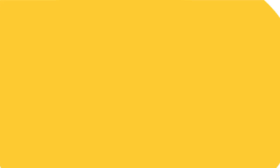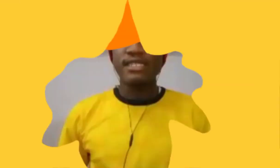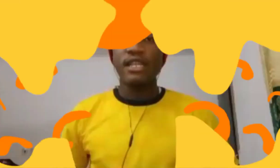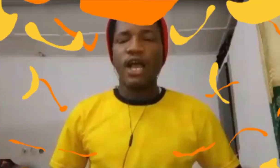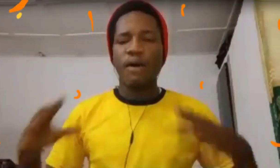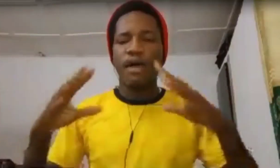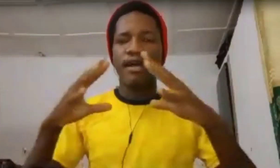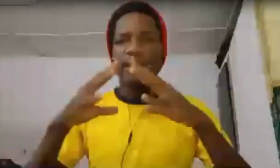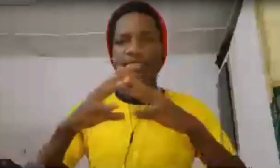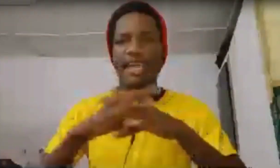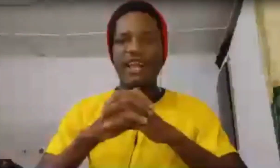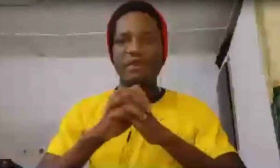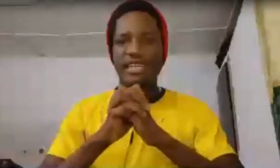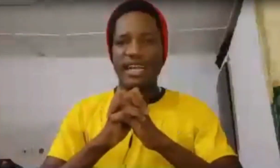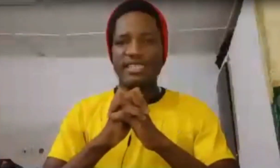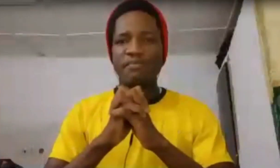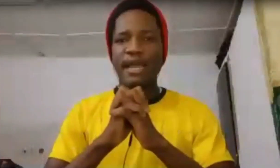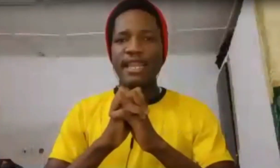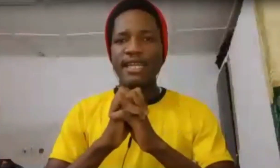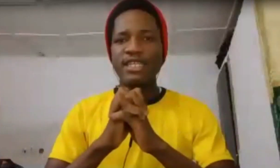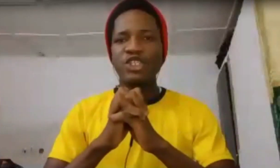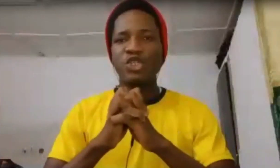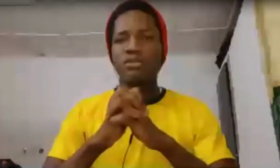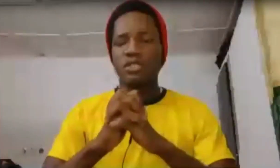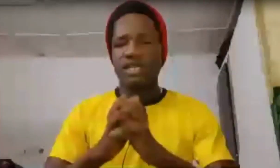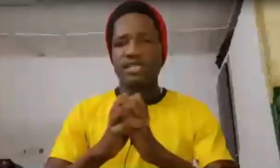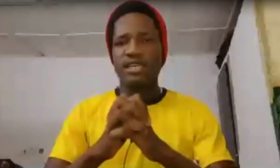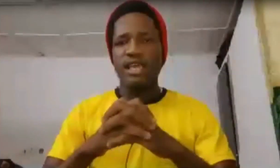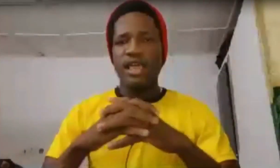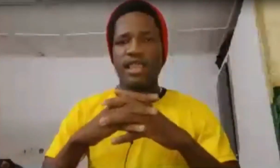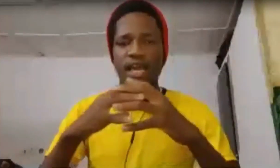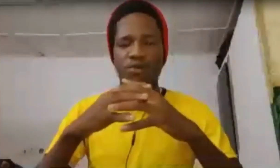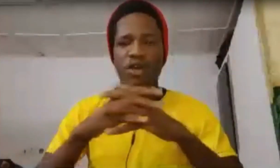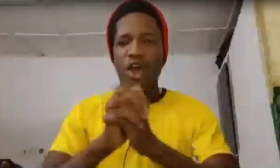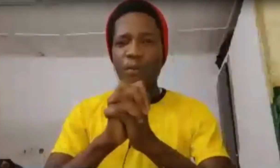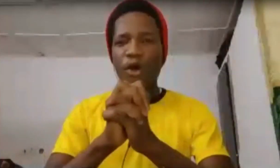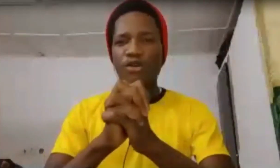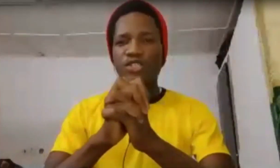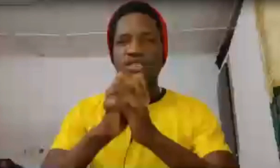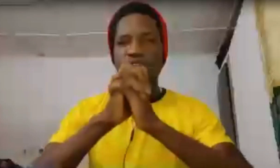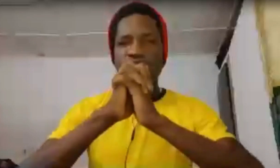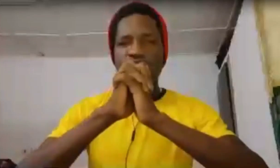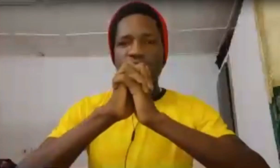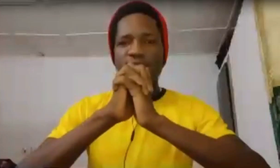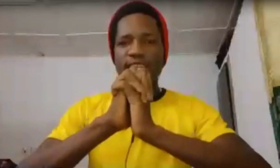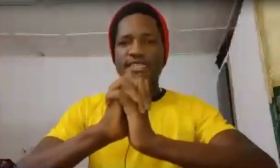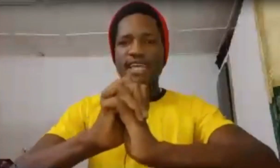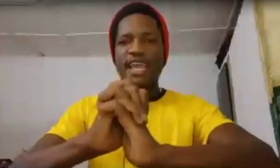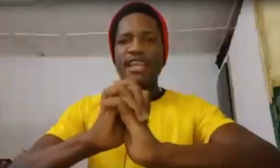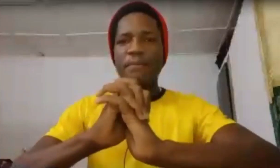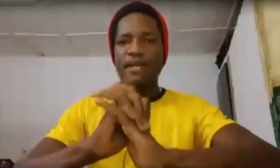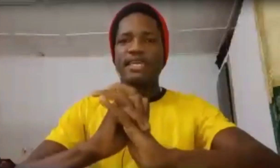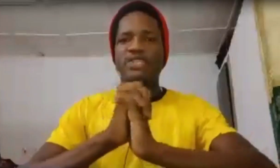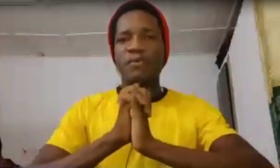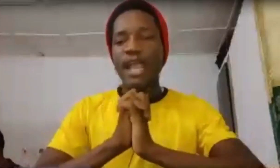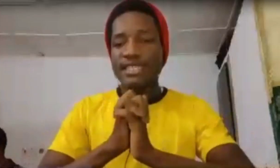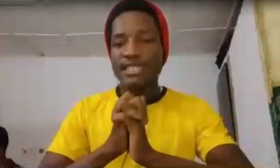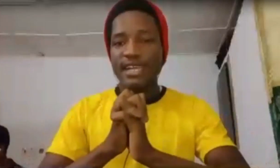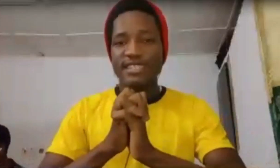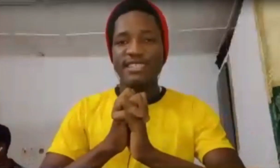we're starting our sign language class by learning some tricks that will help us sign better, some exercises